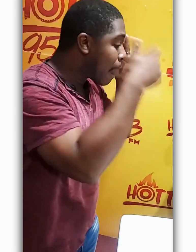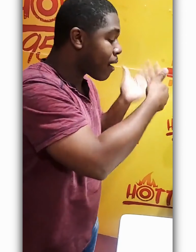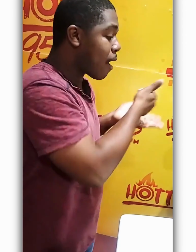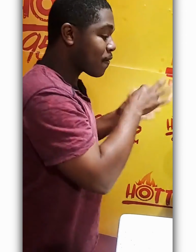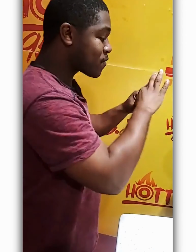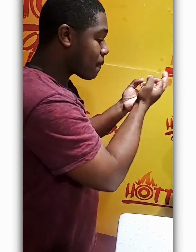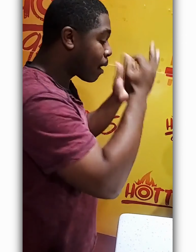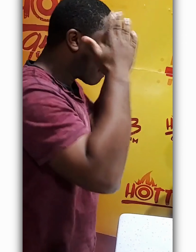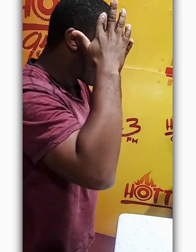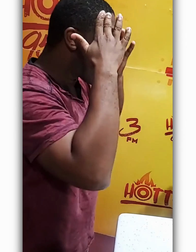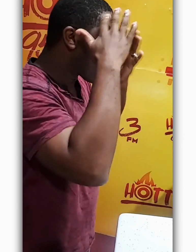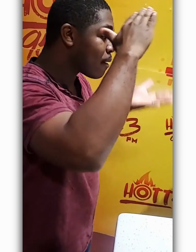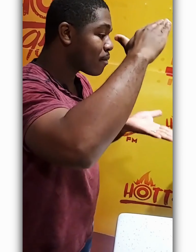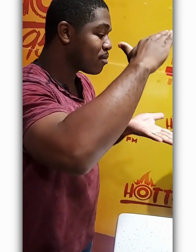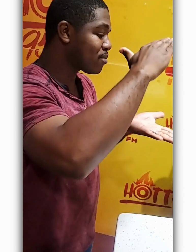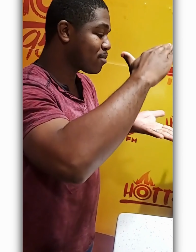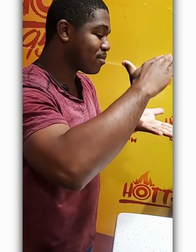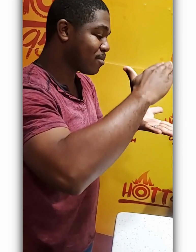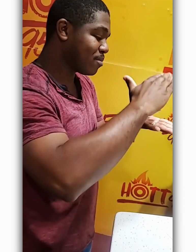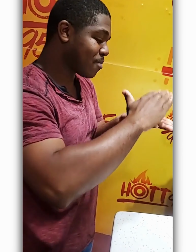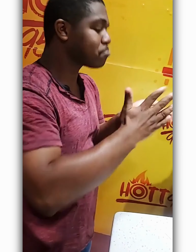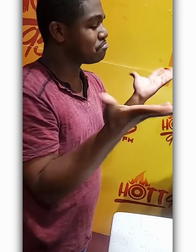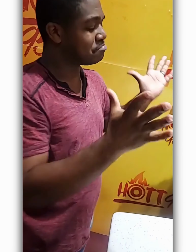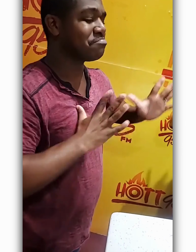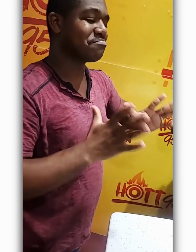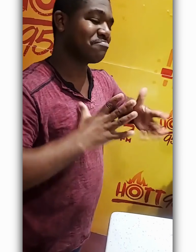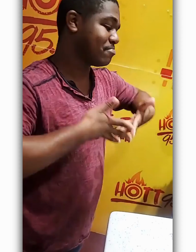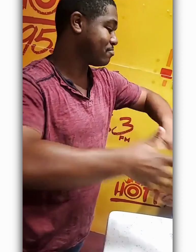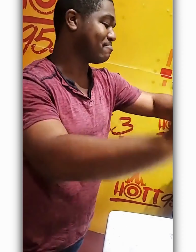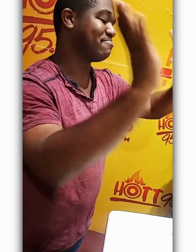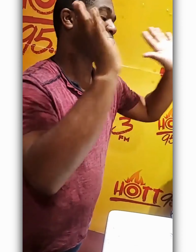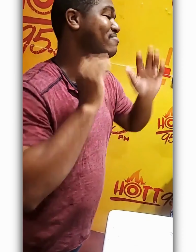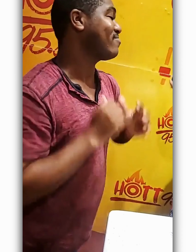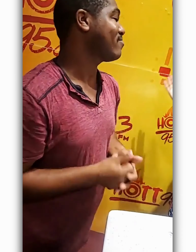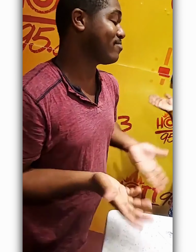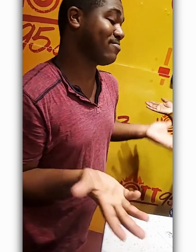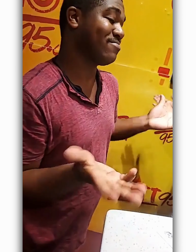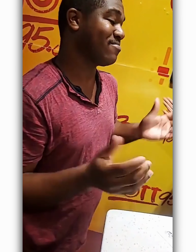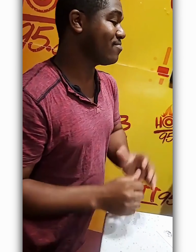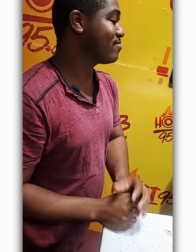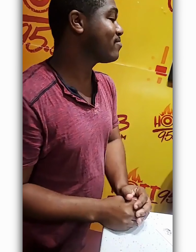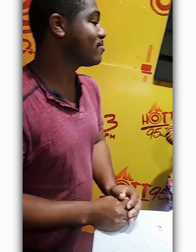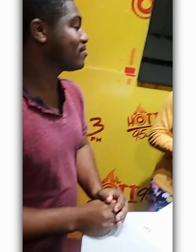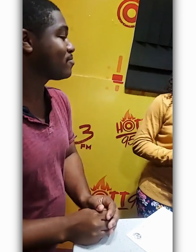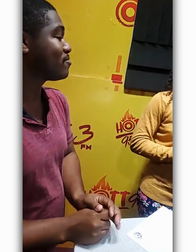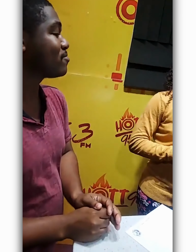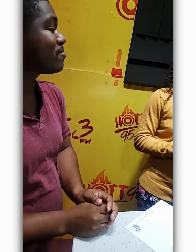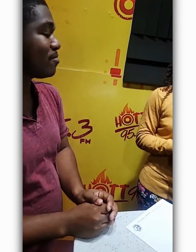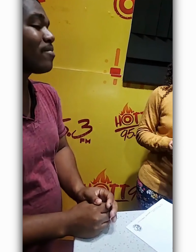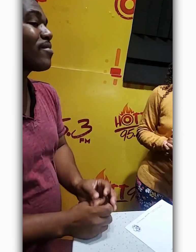I will do it, and then it helped them to lessen their worries, and everything was fine. No, I love that.